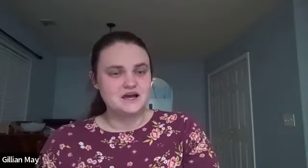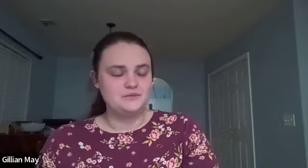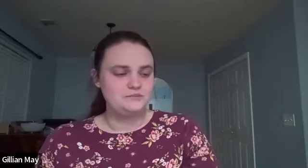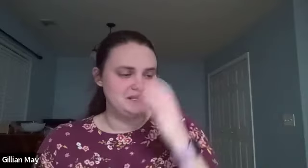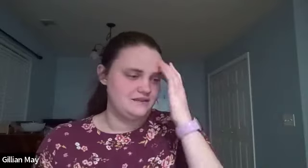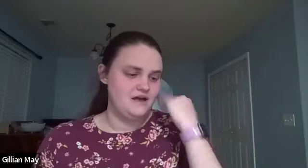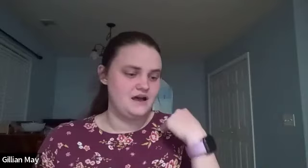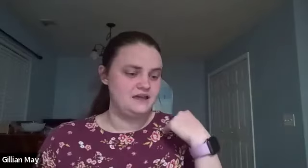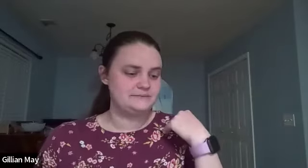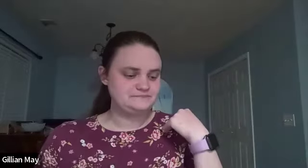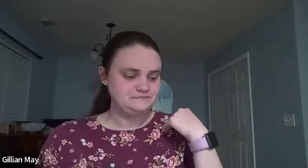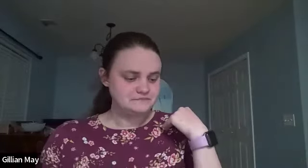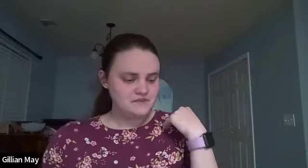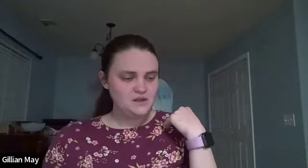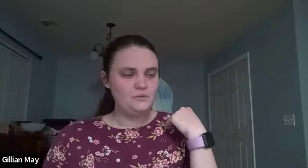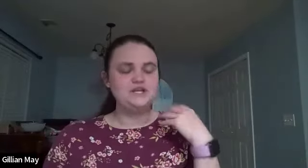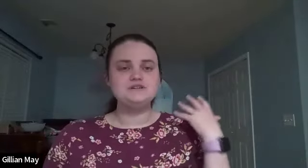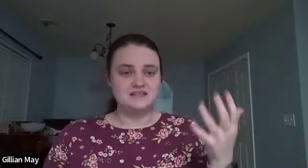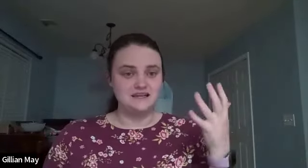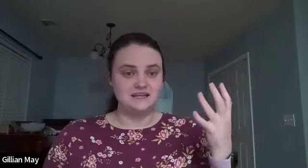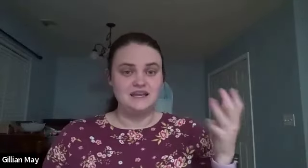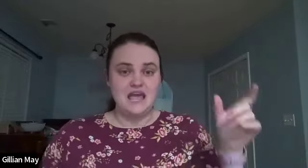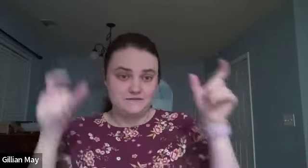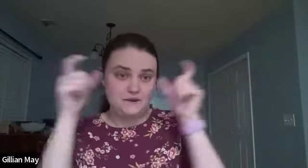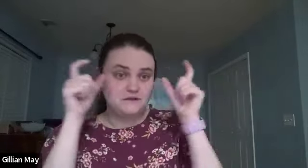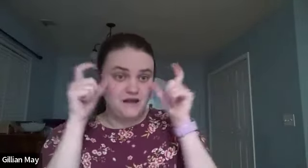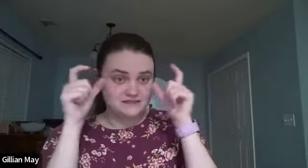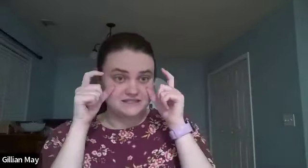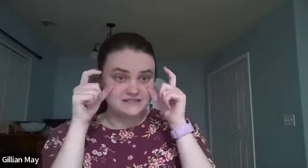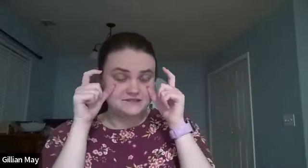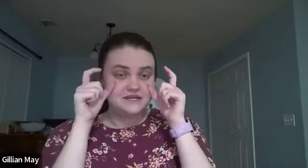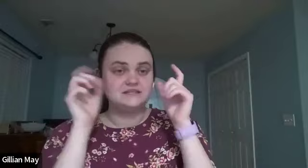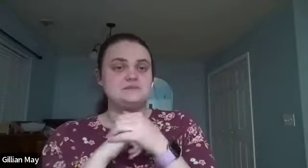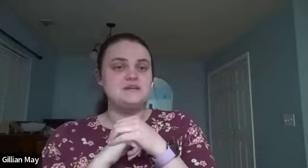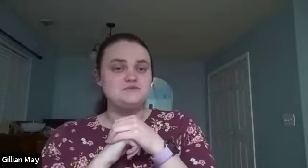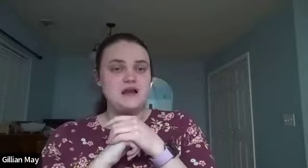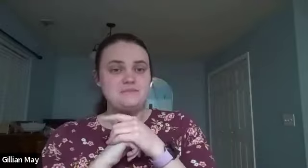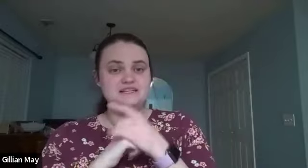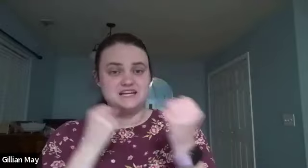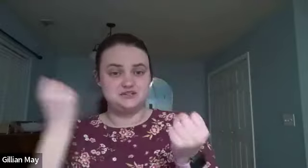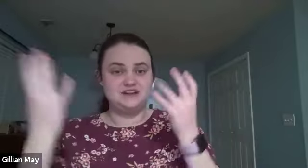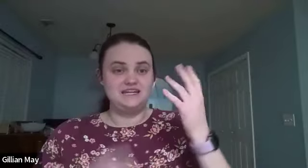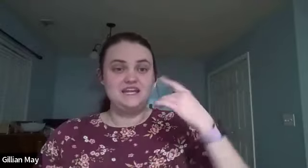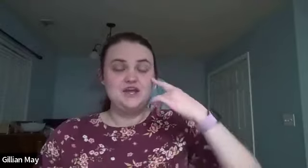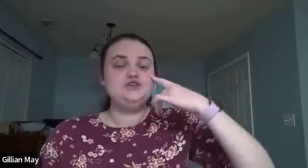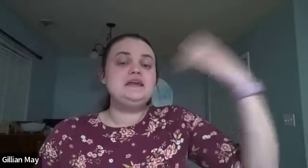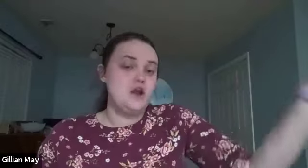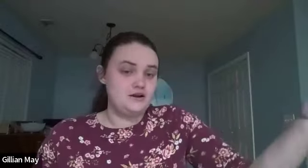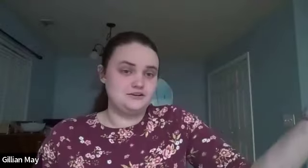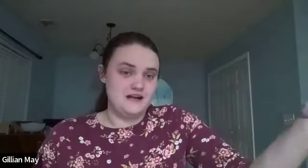will be like when you are signing, and if you have glasses, sometimes what'll happen is as you're signing, you may knock your glasses